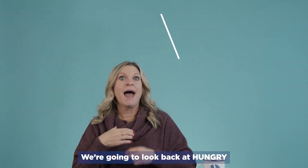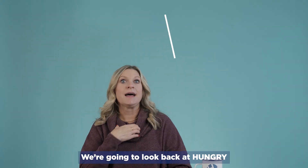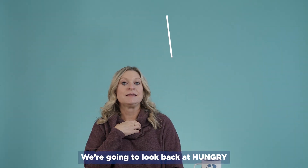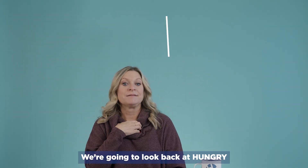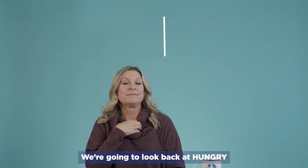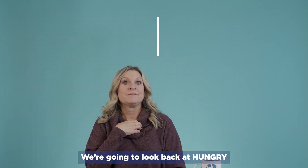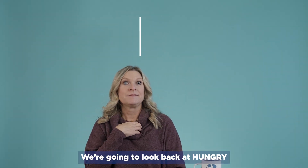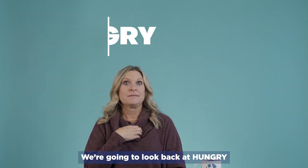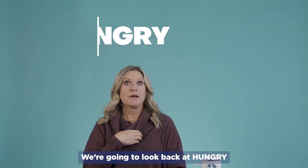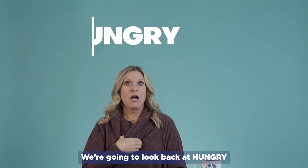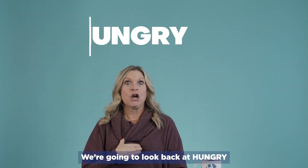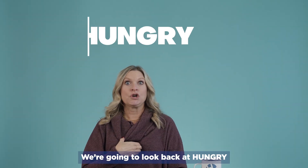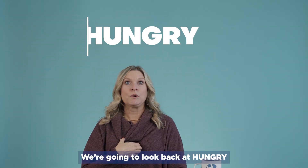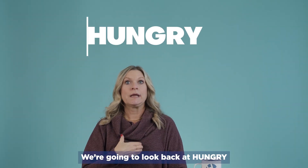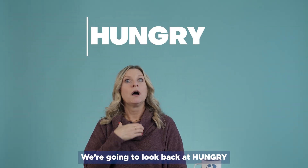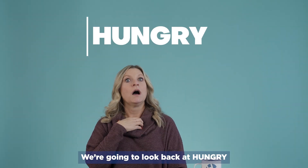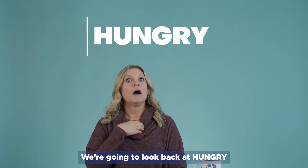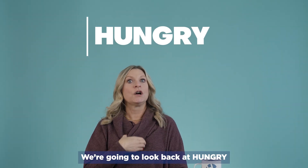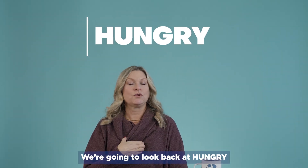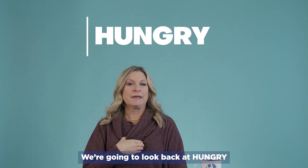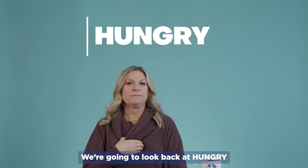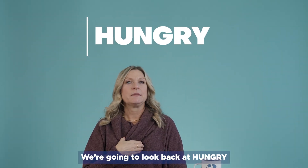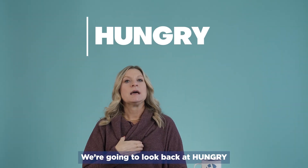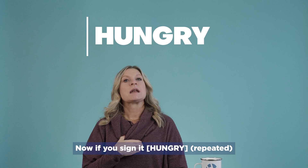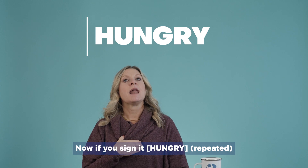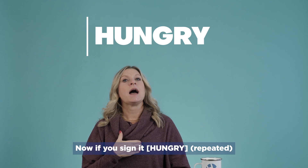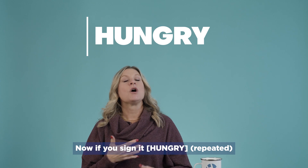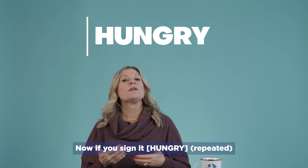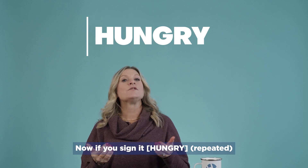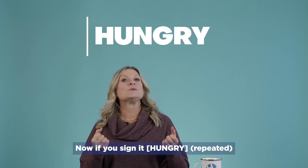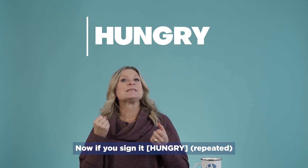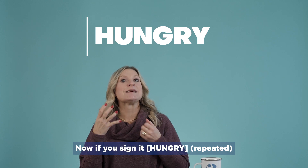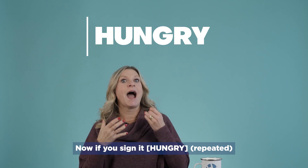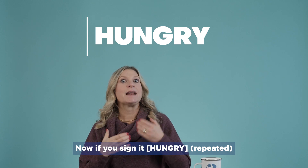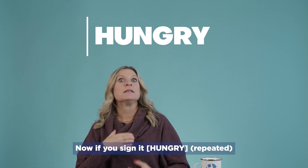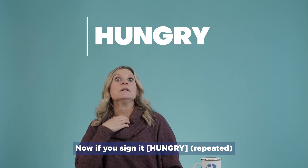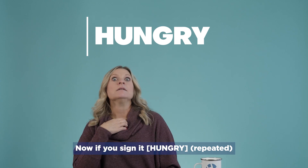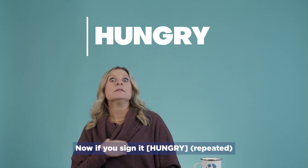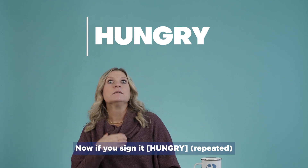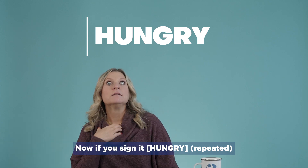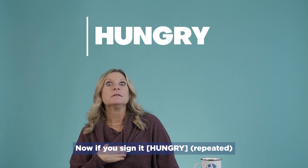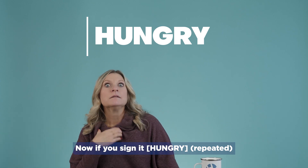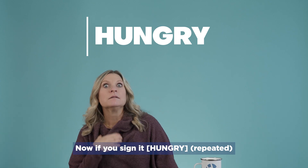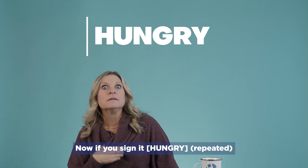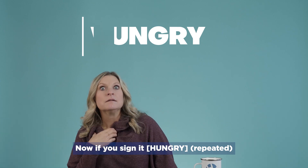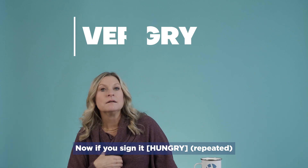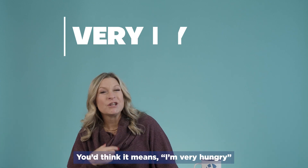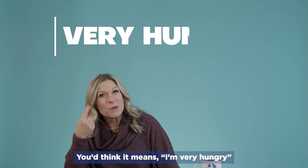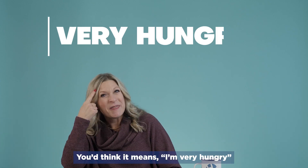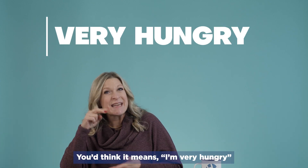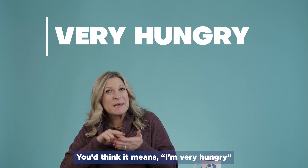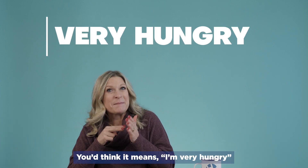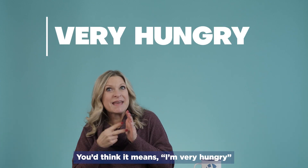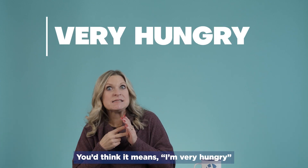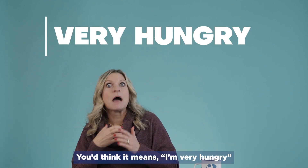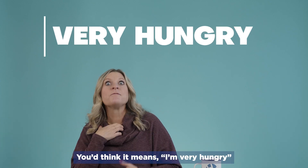at hungry. Now, if you sign it, you think it means I'm